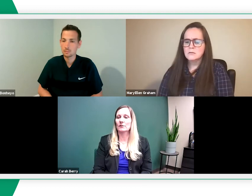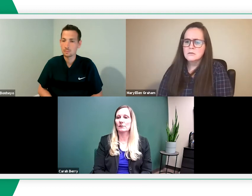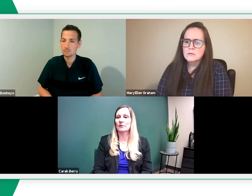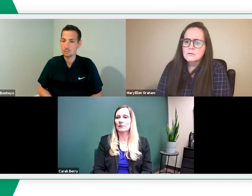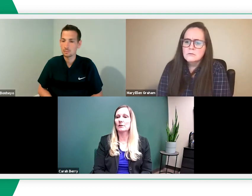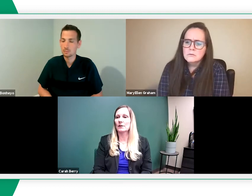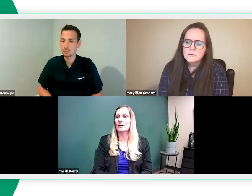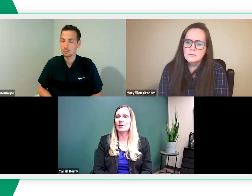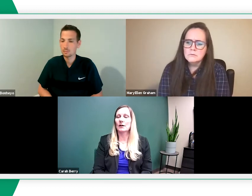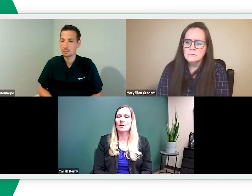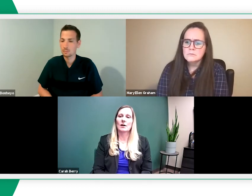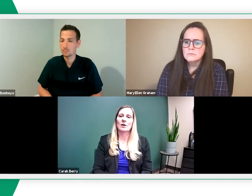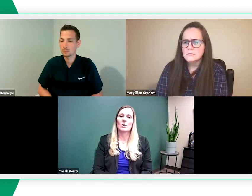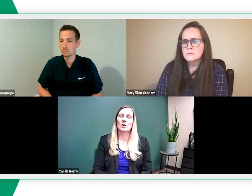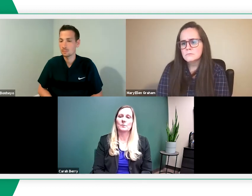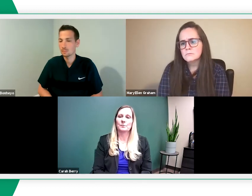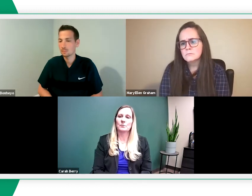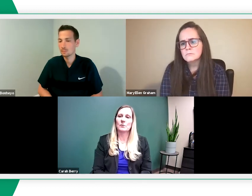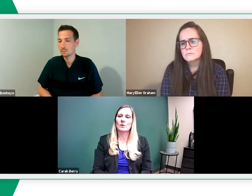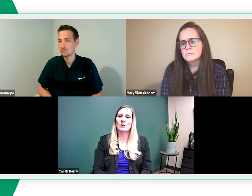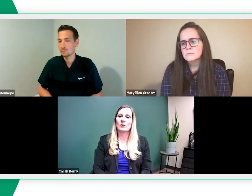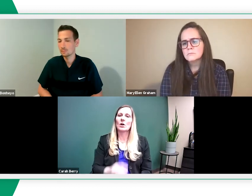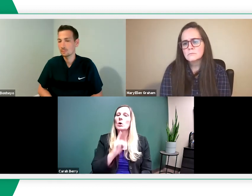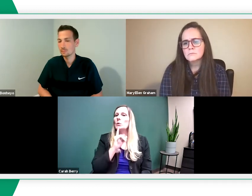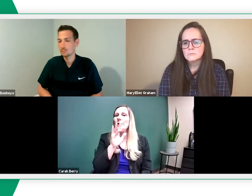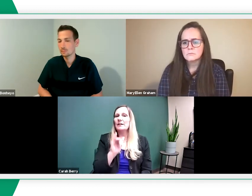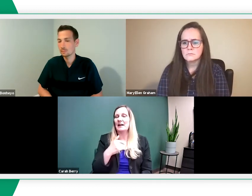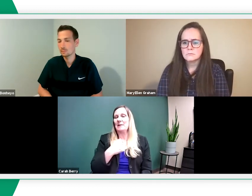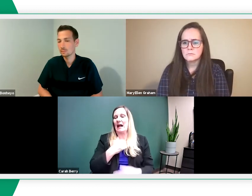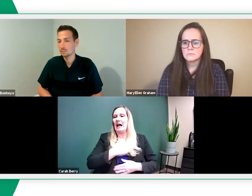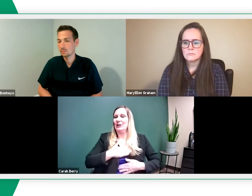families, schools in order to play to learn about this financial services?